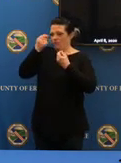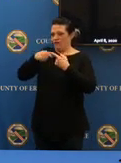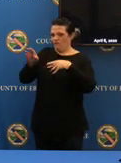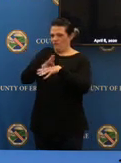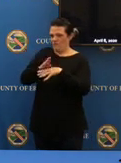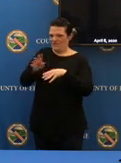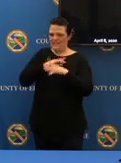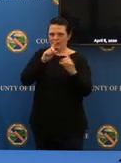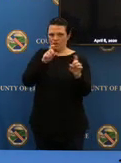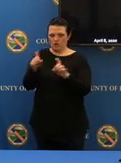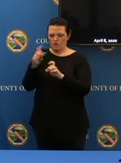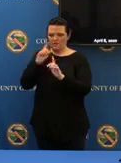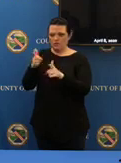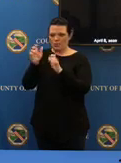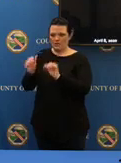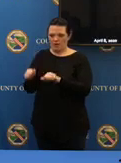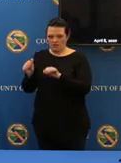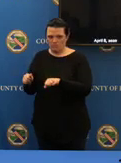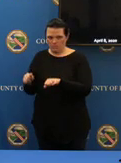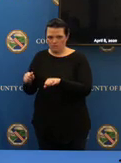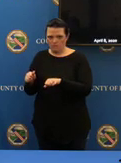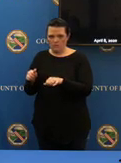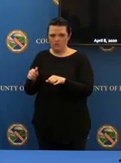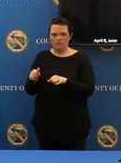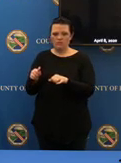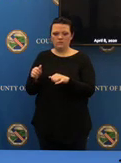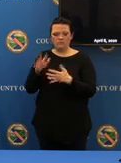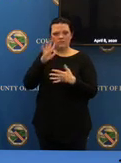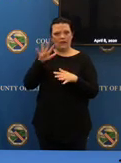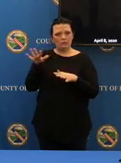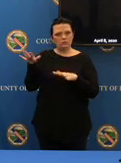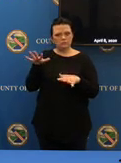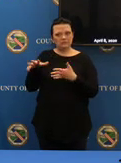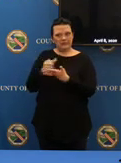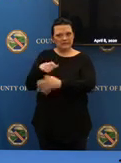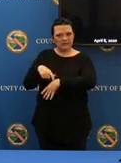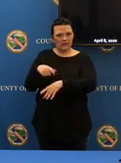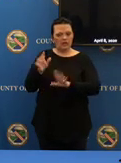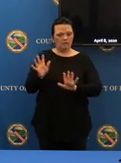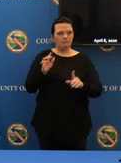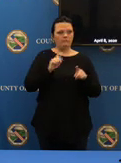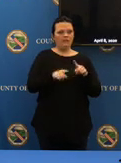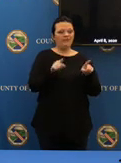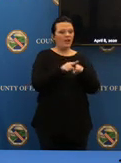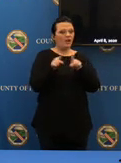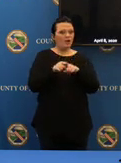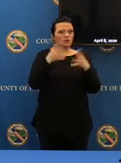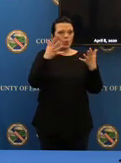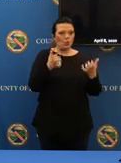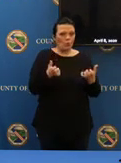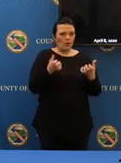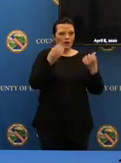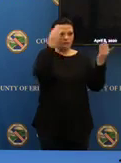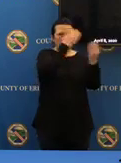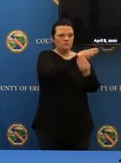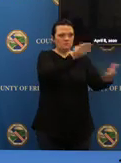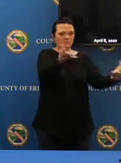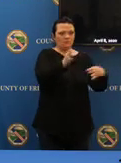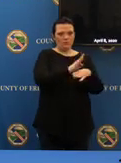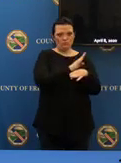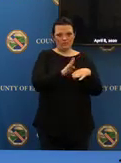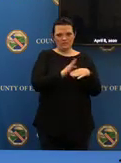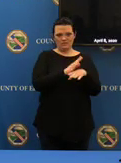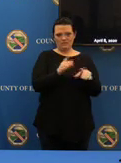on the survey, as quickly as possible, and that'll take a little bit of time, but they also want to get information to businesses as